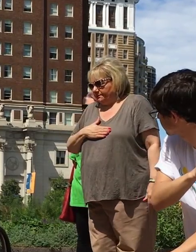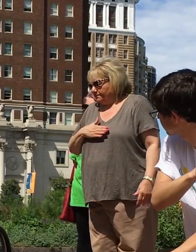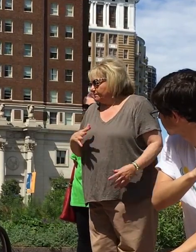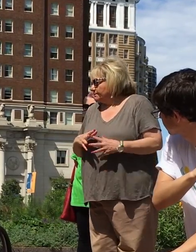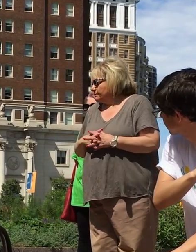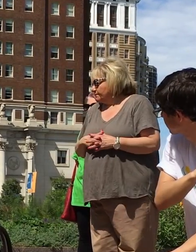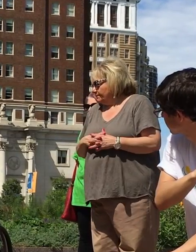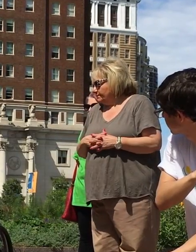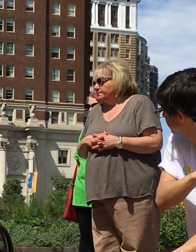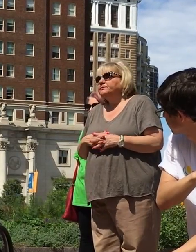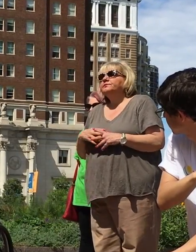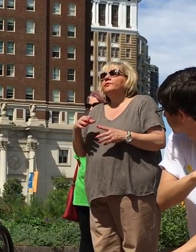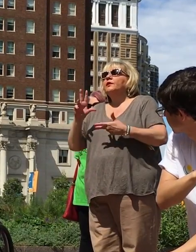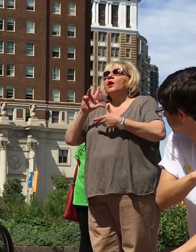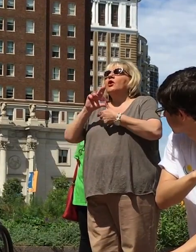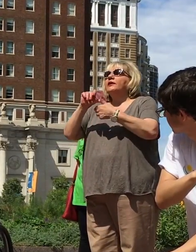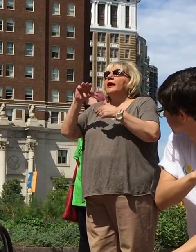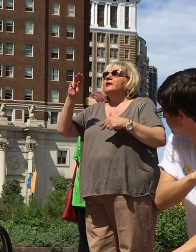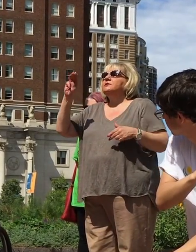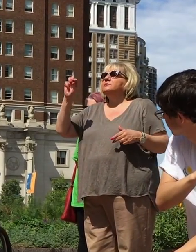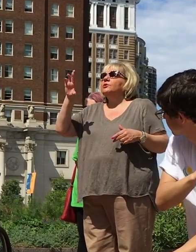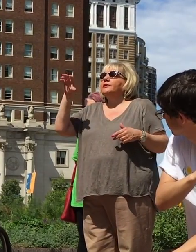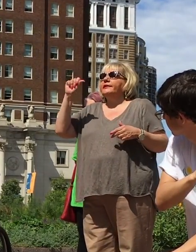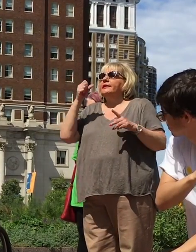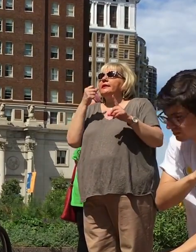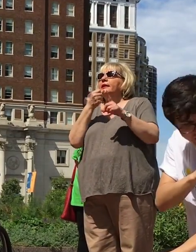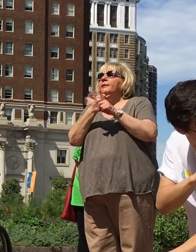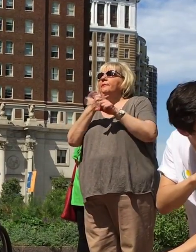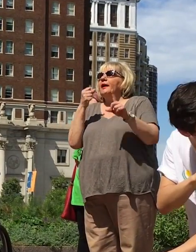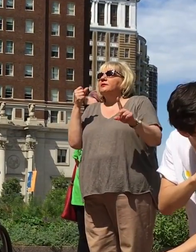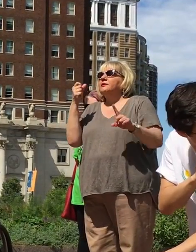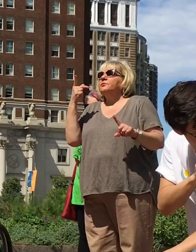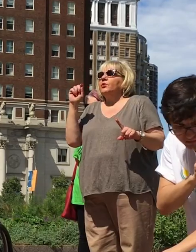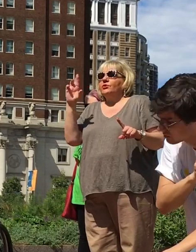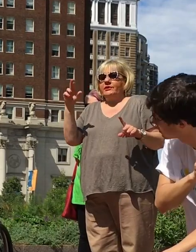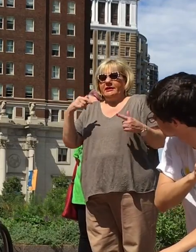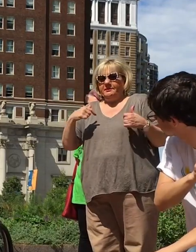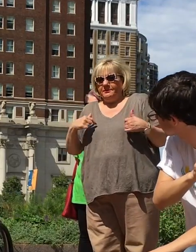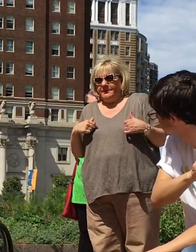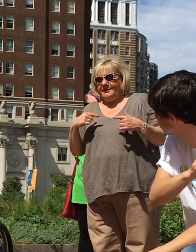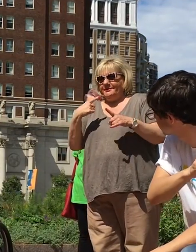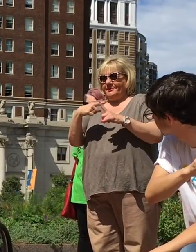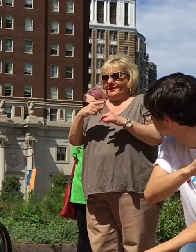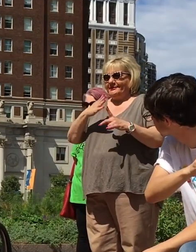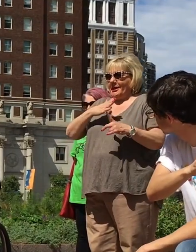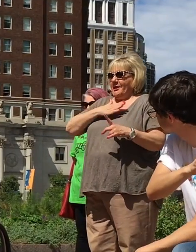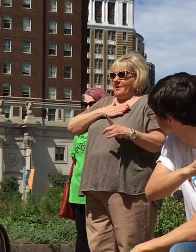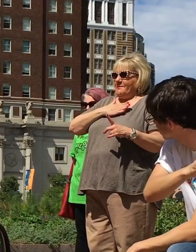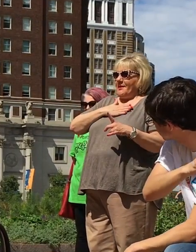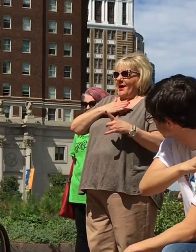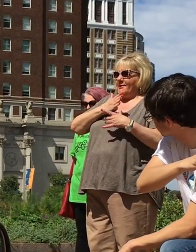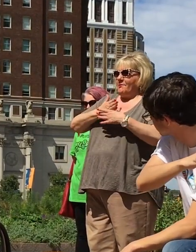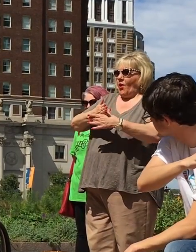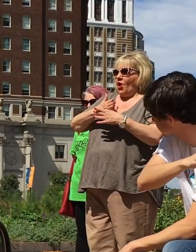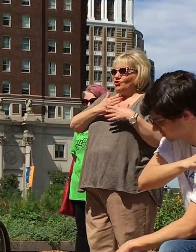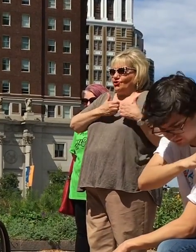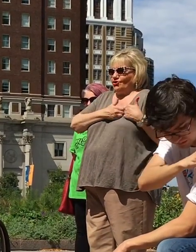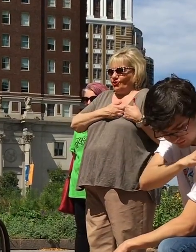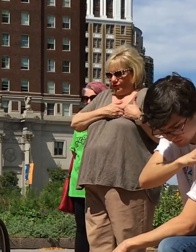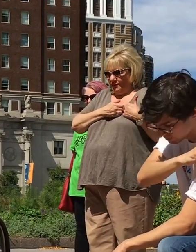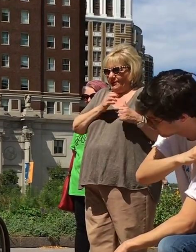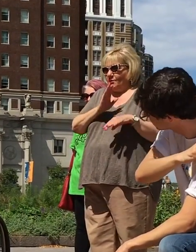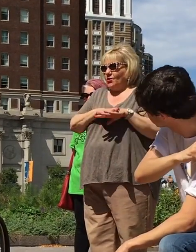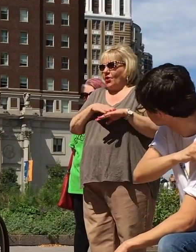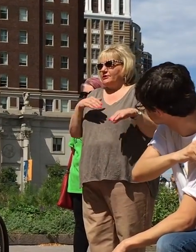2 years ago, when Hurricane Maria impacted Puerto Rico, myself and my partner here from Shaylin were called